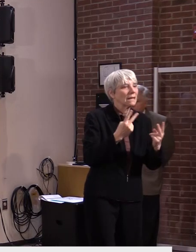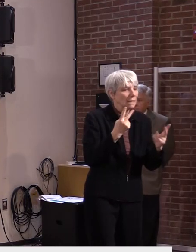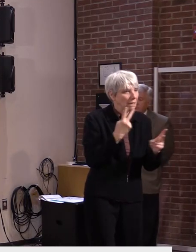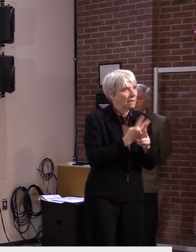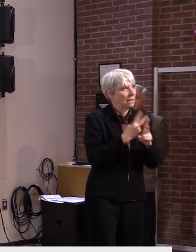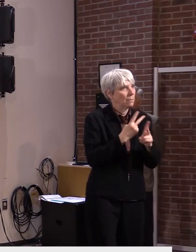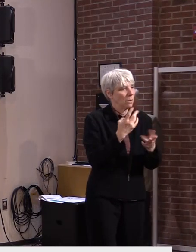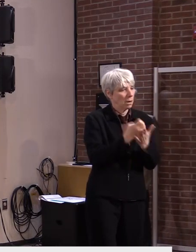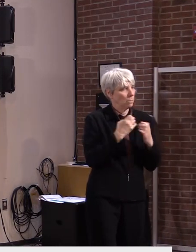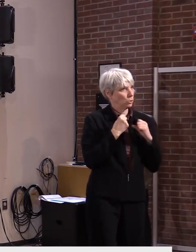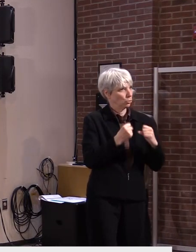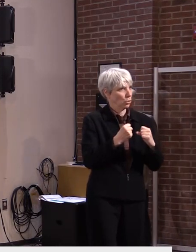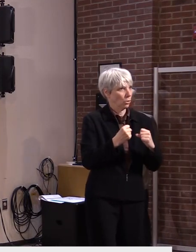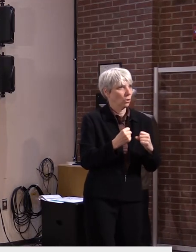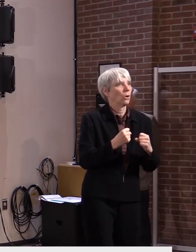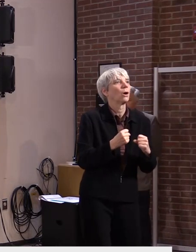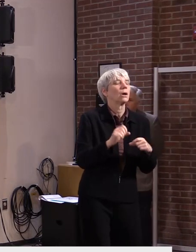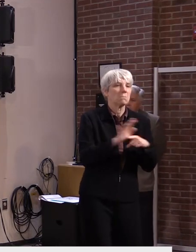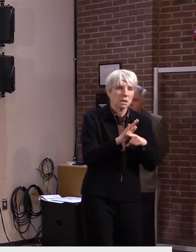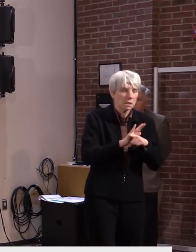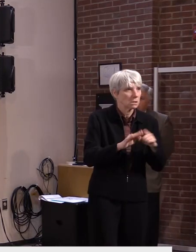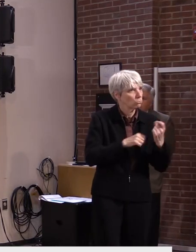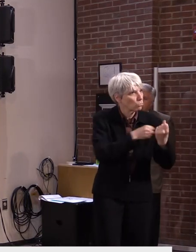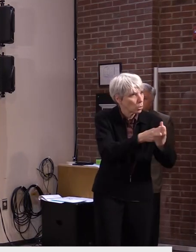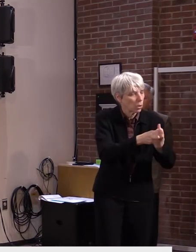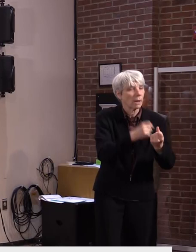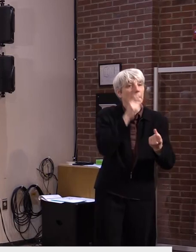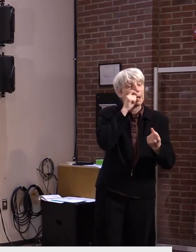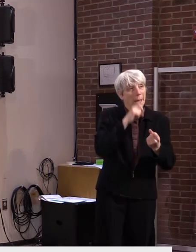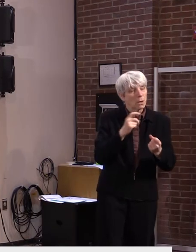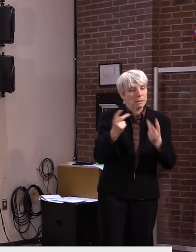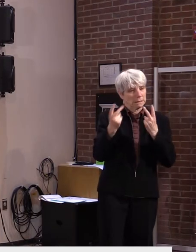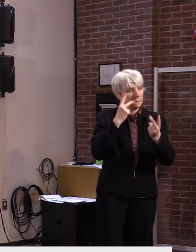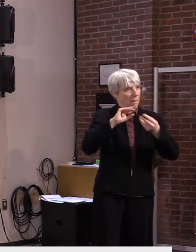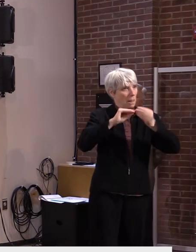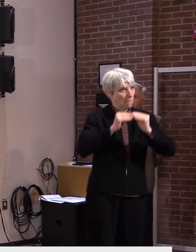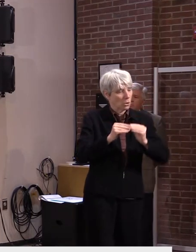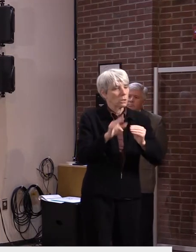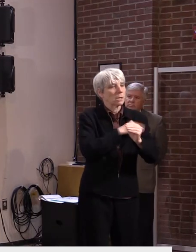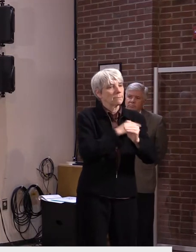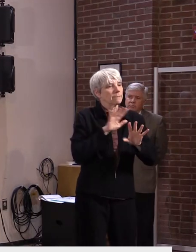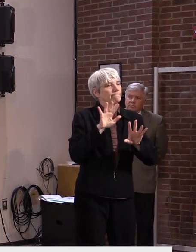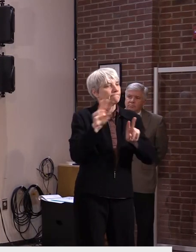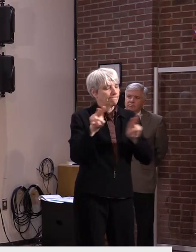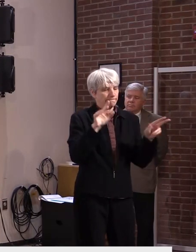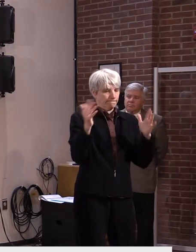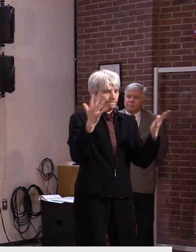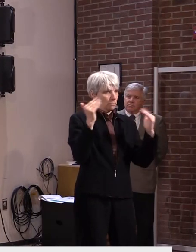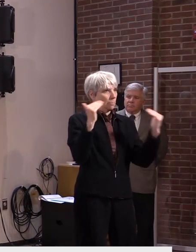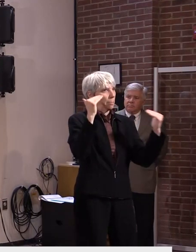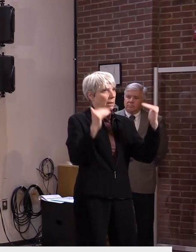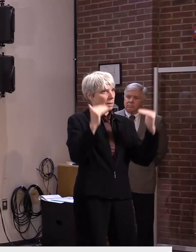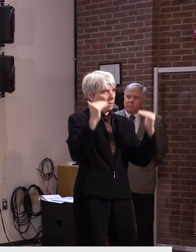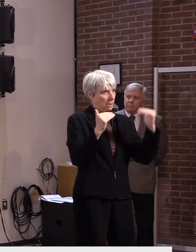and hospitalizations, and we're just going to have to watch the trends and make sure that we